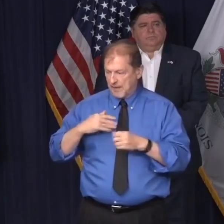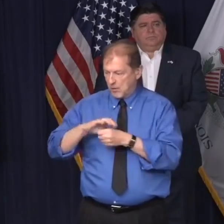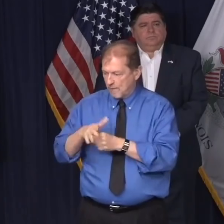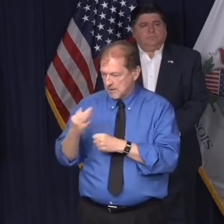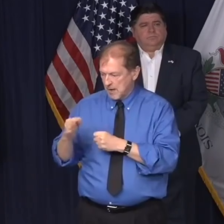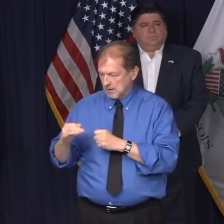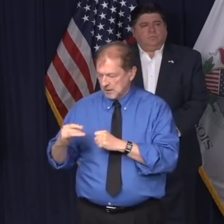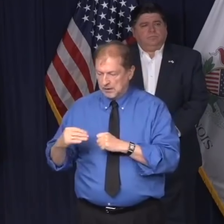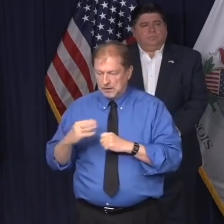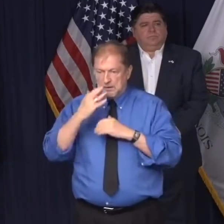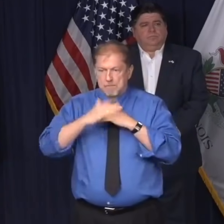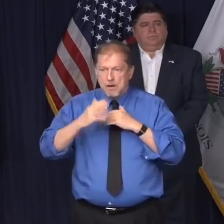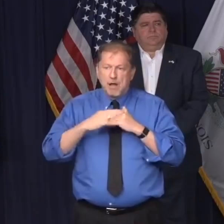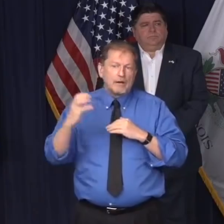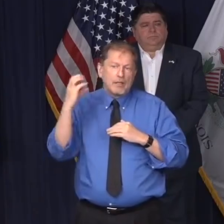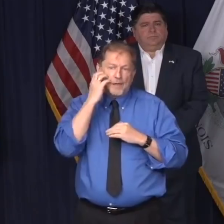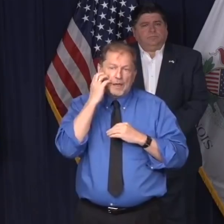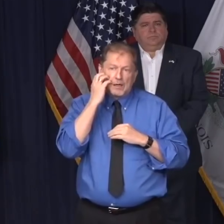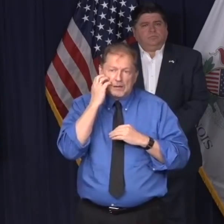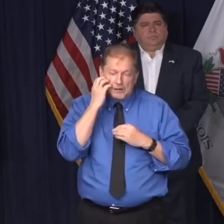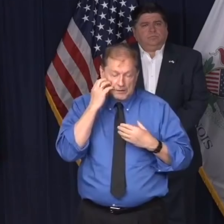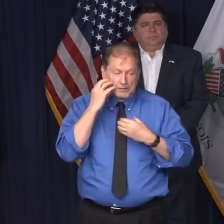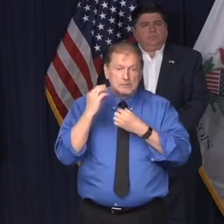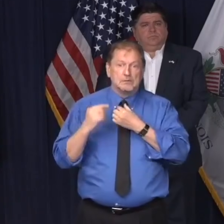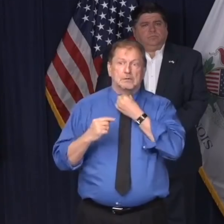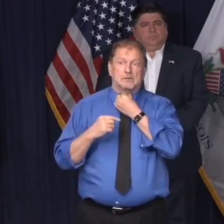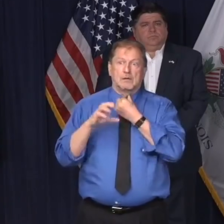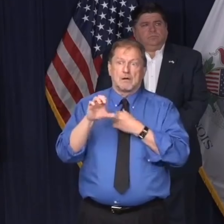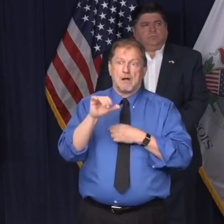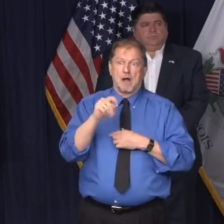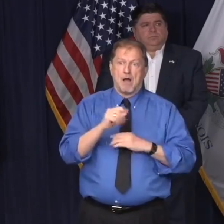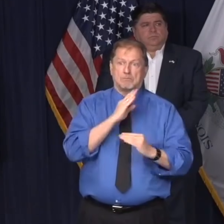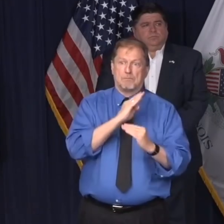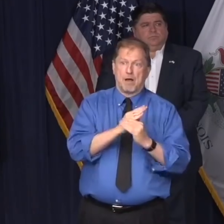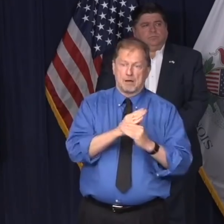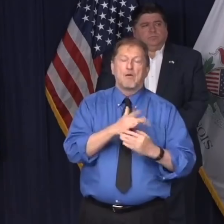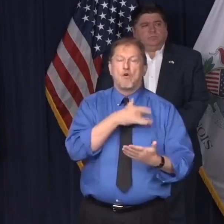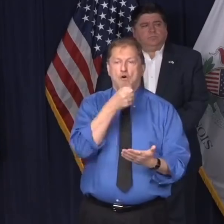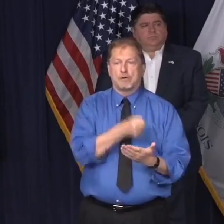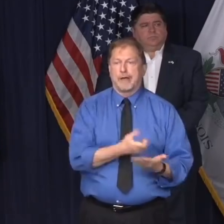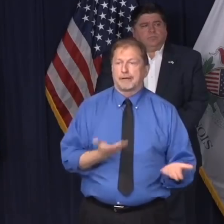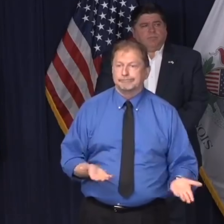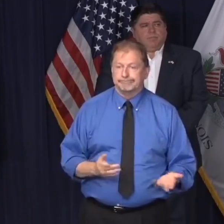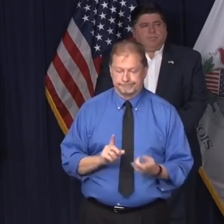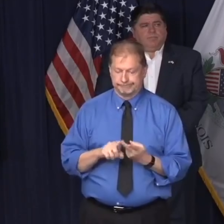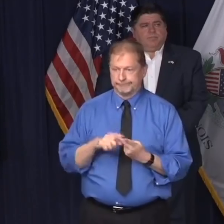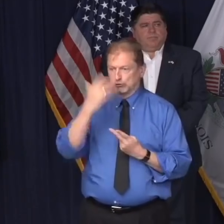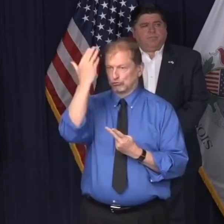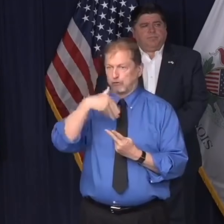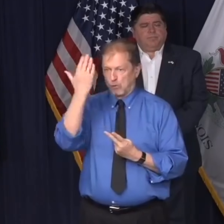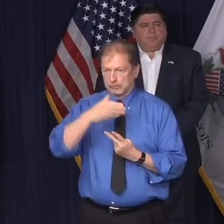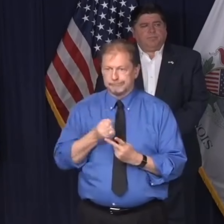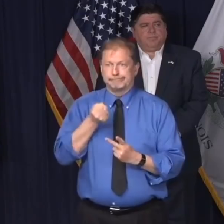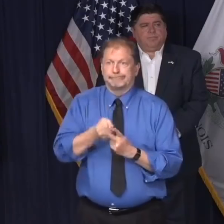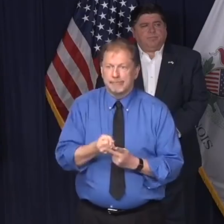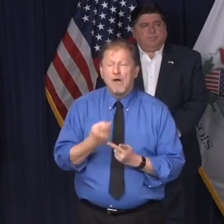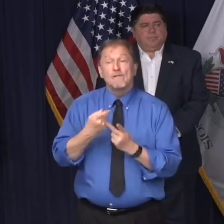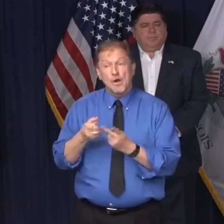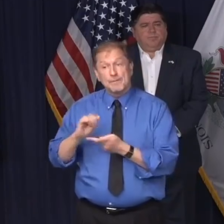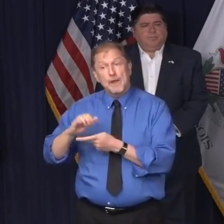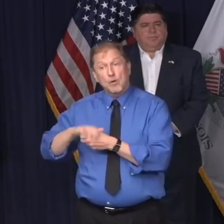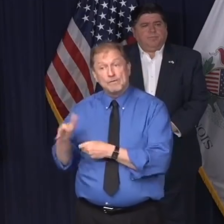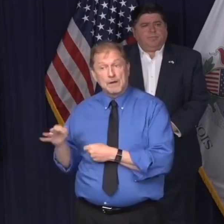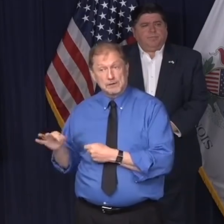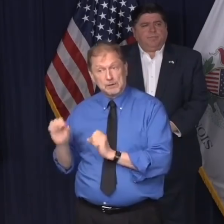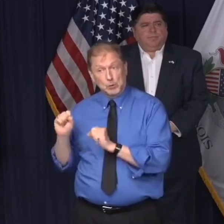other clotting events that may in fact be related to COVID. So again, without being able